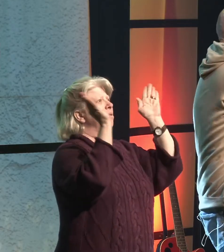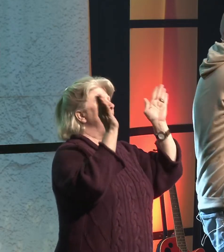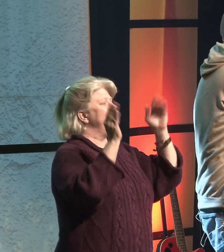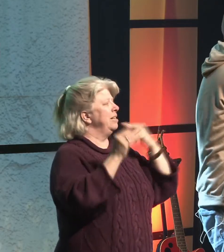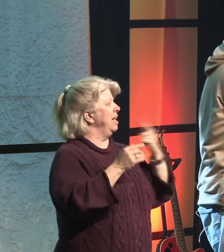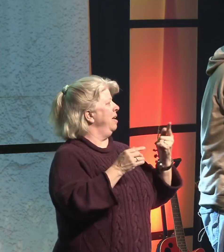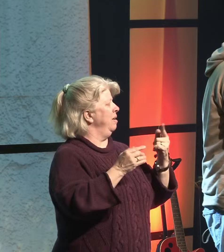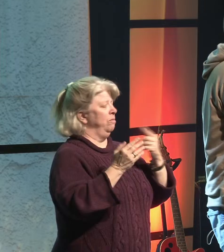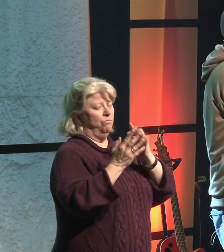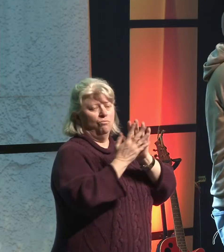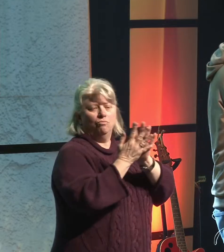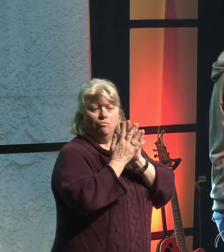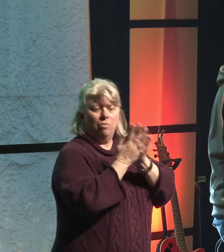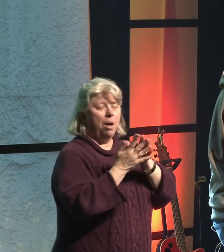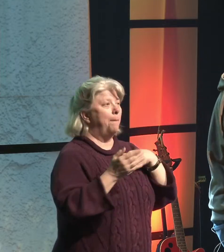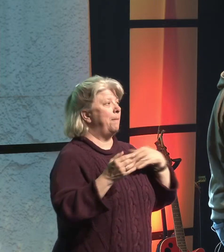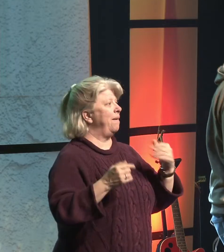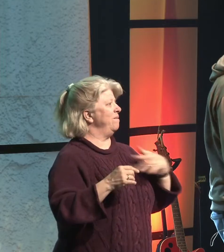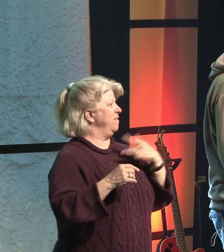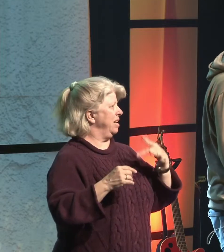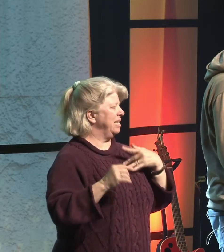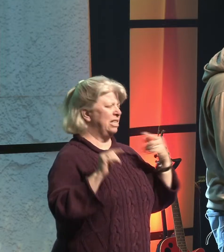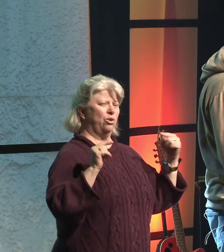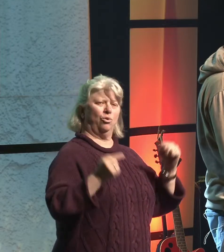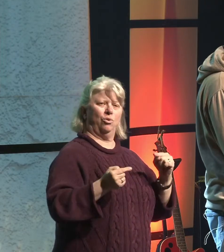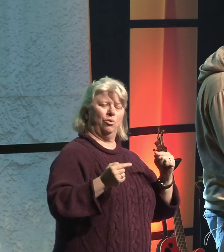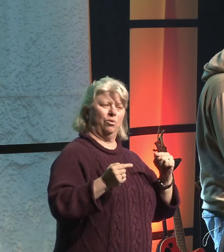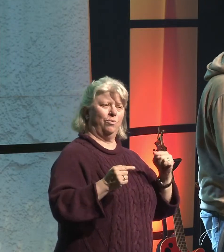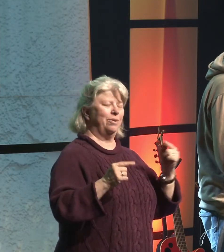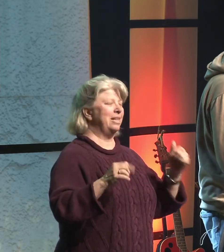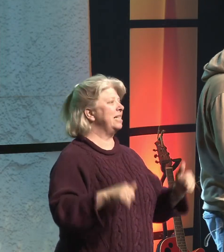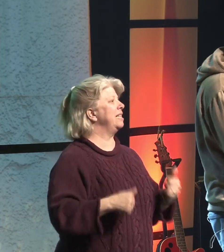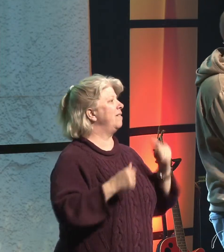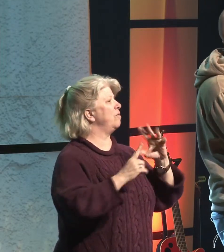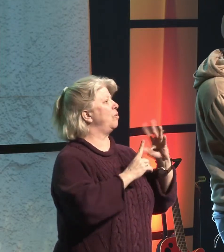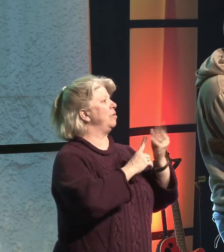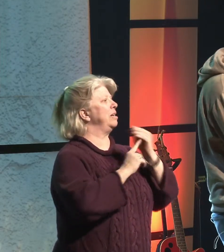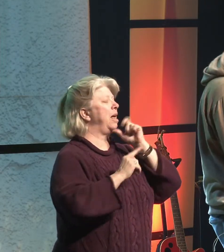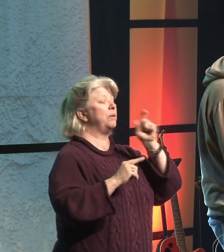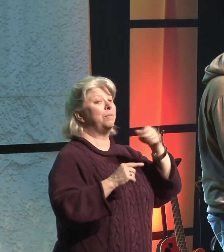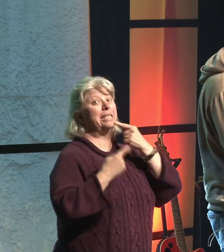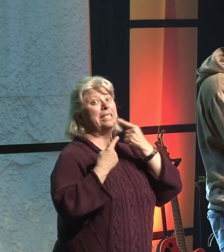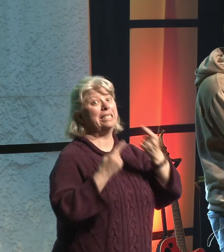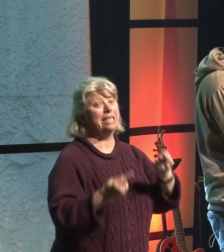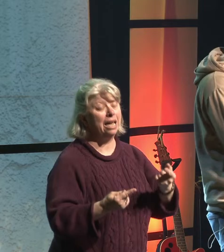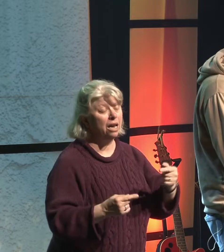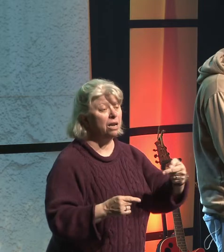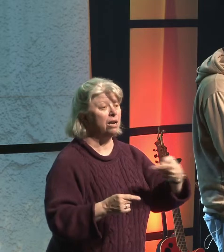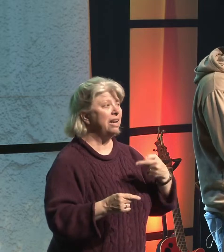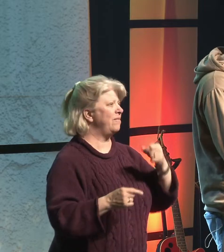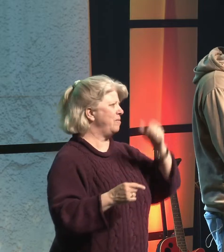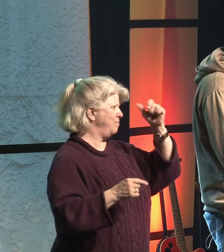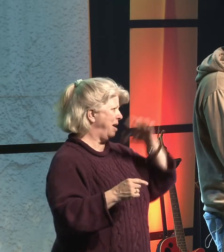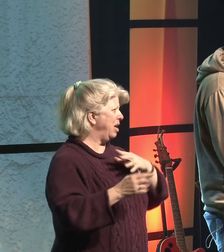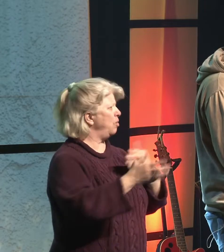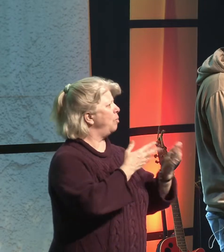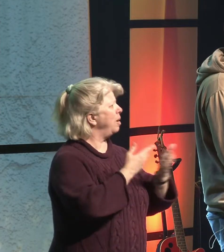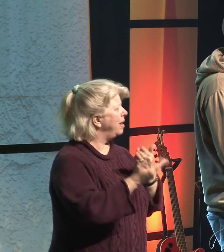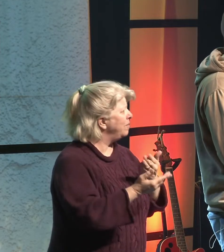our intimate partner that my feelings are hurt, because we live in a culture that you're not supposed to say that if you're a man or